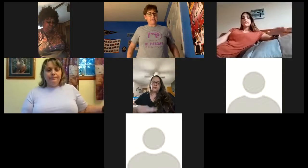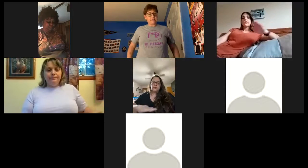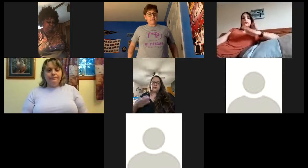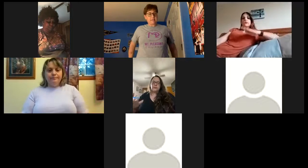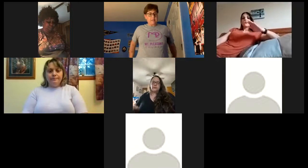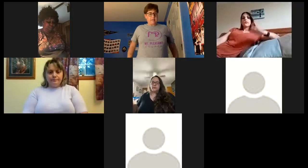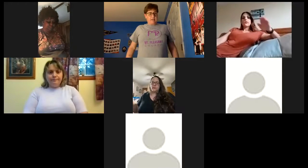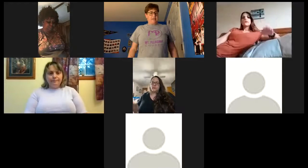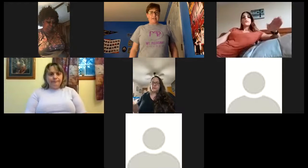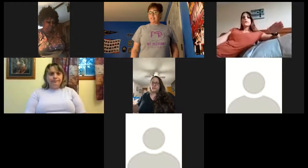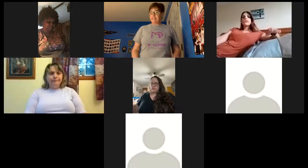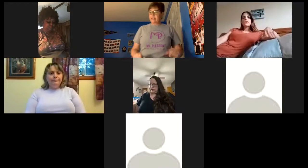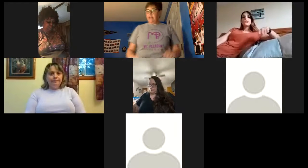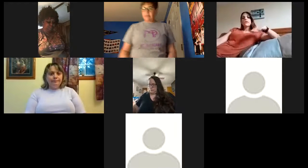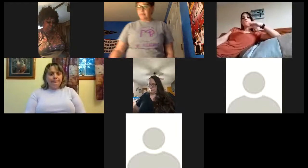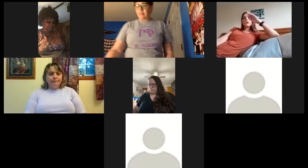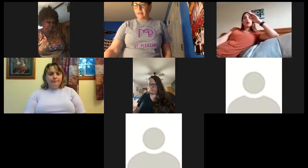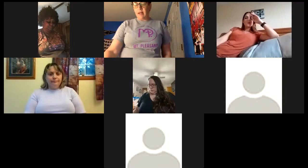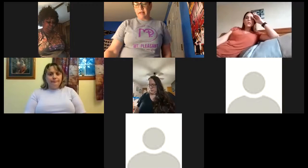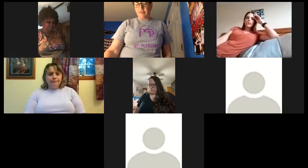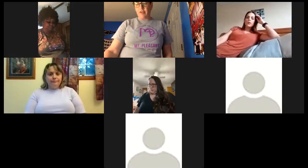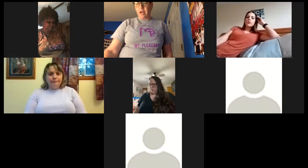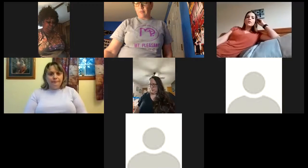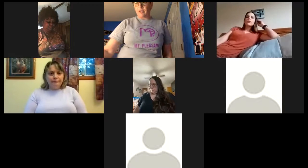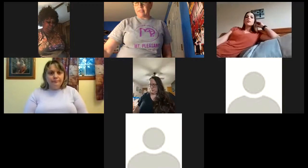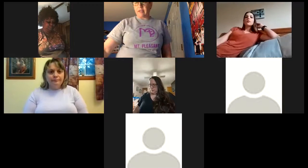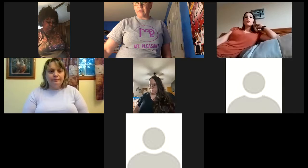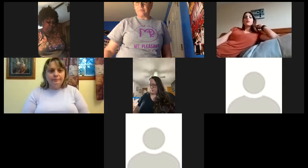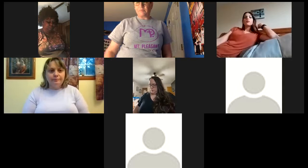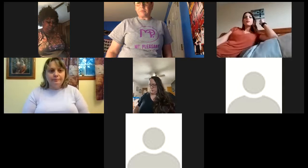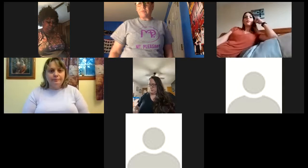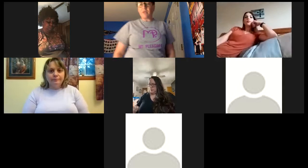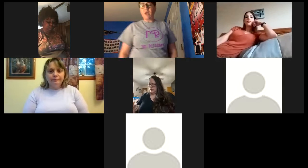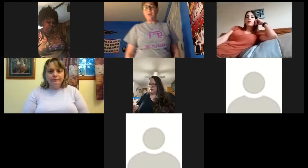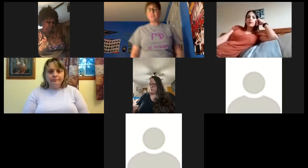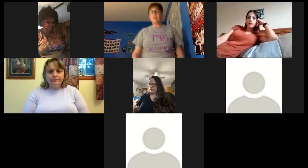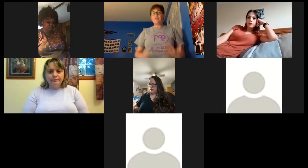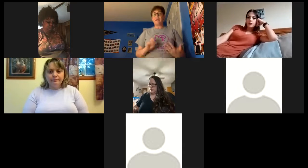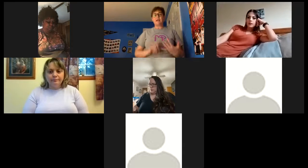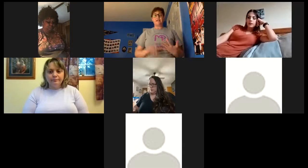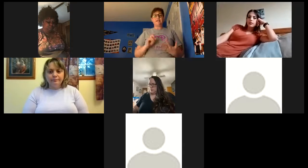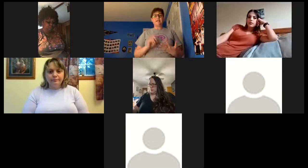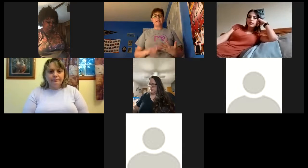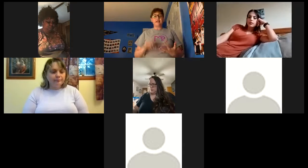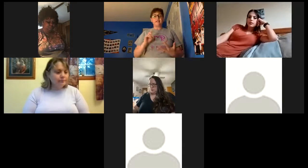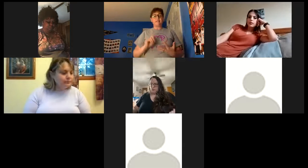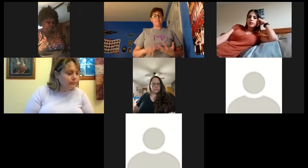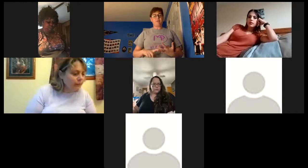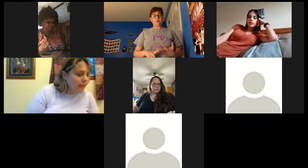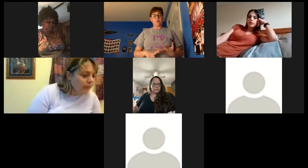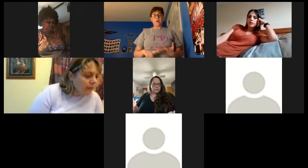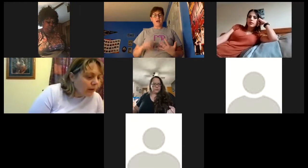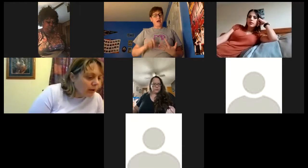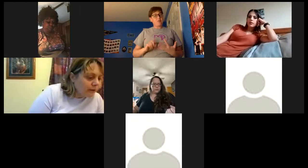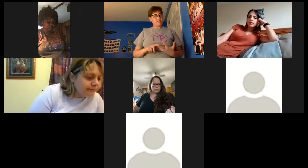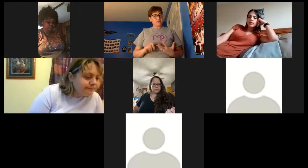makes sense? Like I said, it's got a lot of different options there. So then we've got clean, nice, and